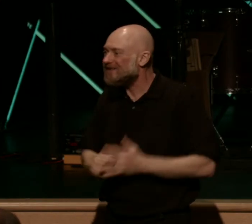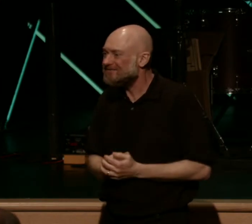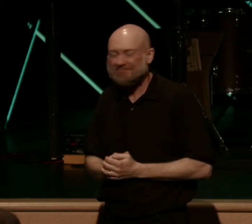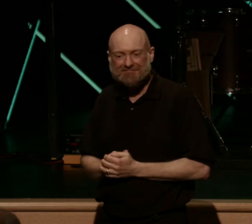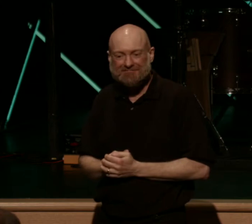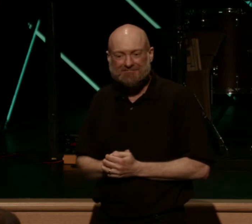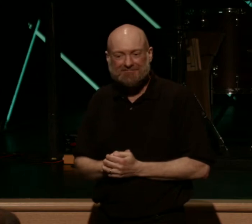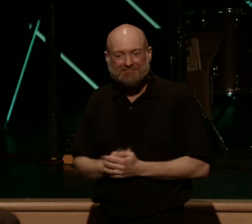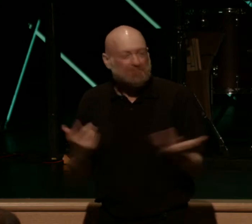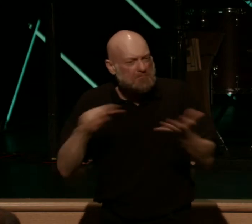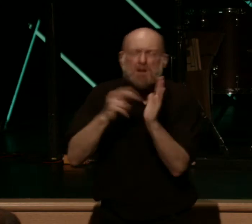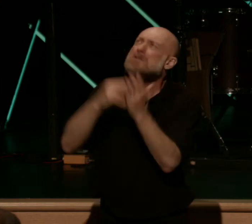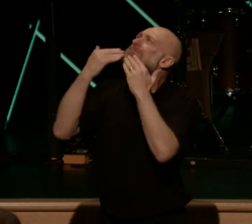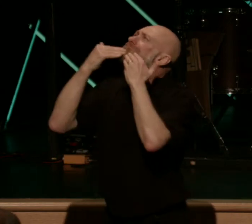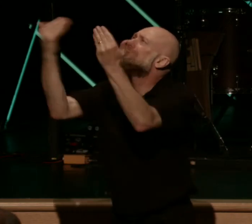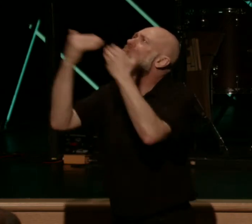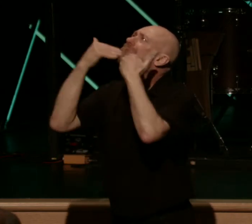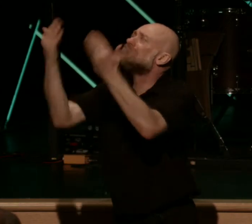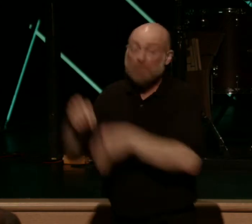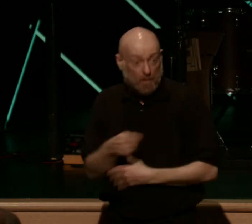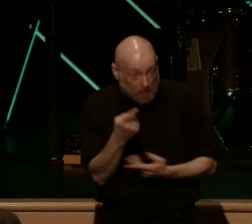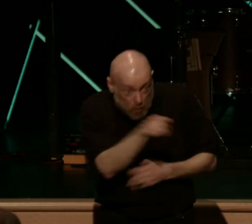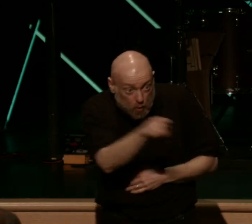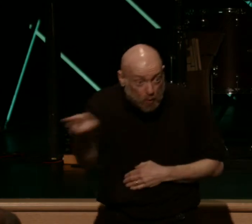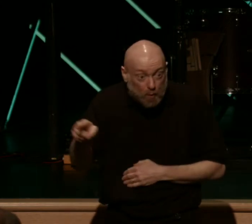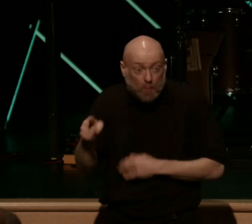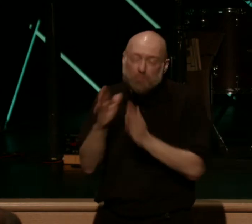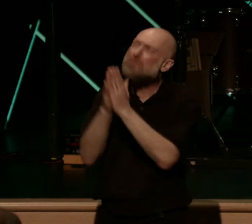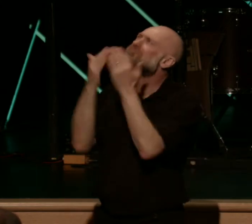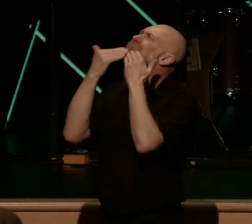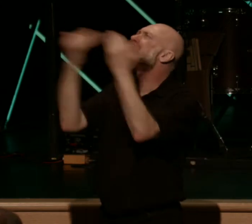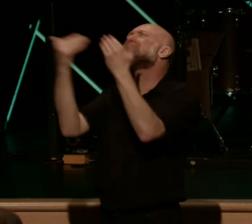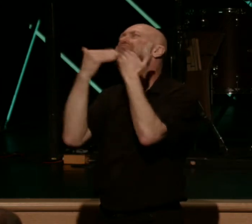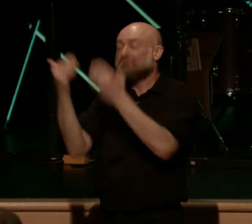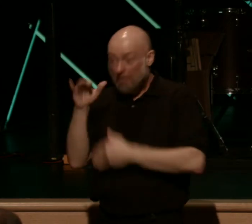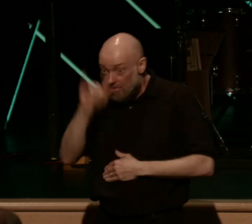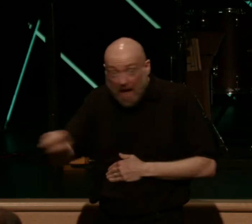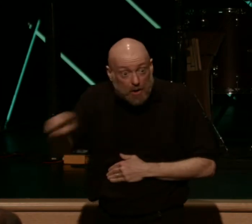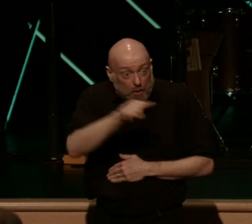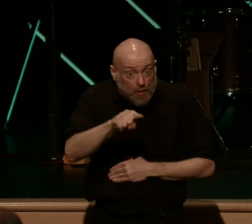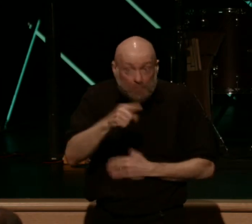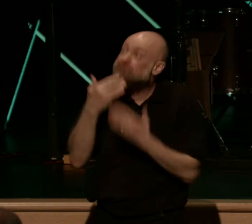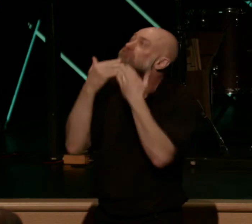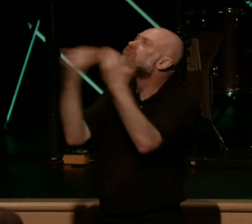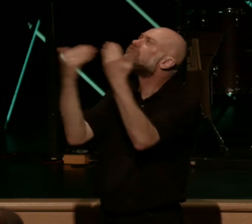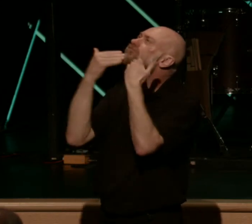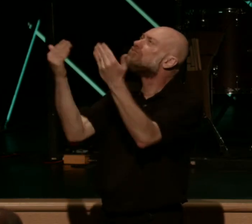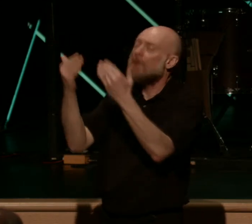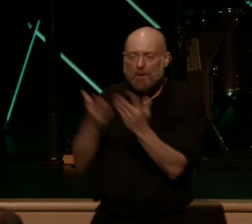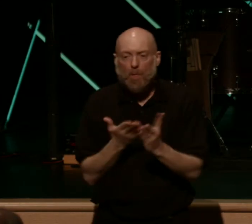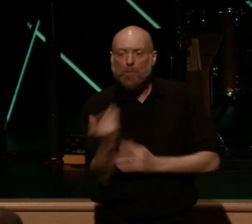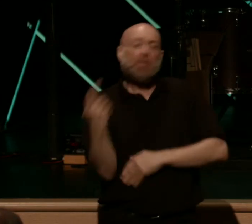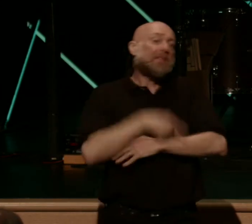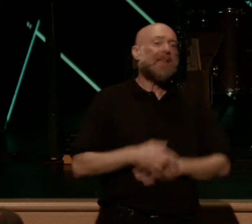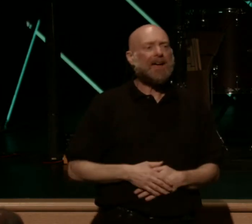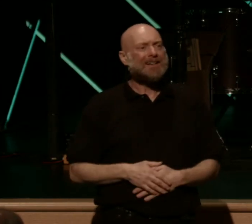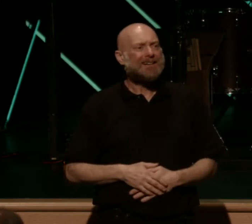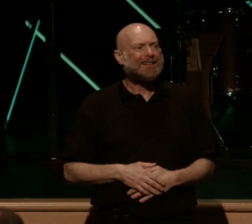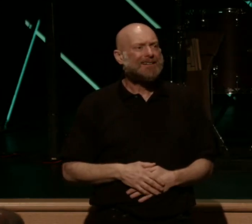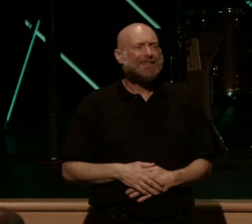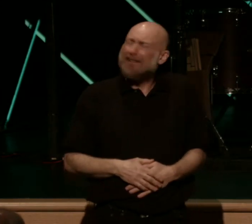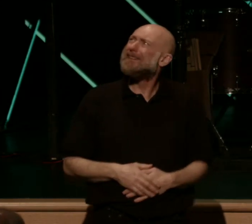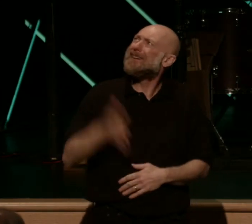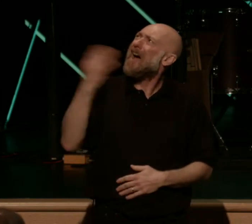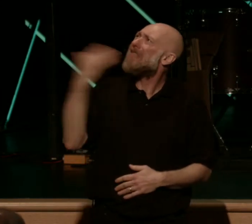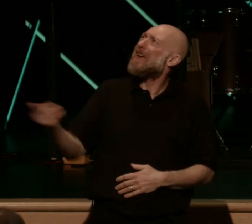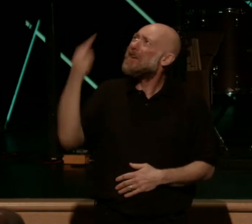Christ. Gratitude. Giving thanks in prayer. Does that describe you? As you go throughout your day, are you just like, God, thank